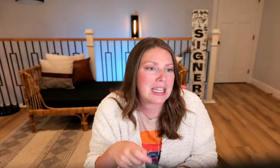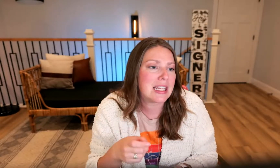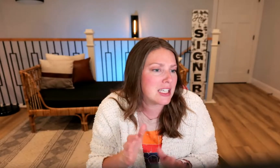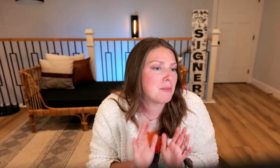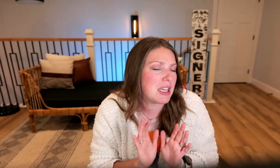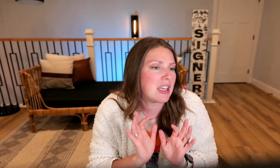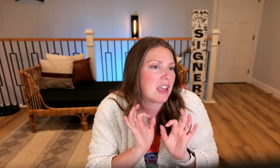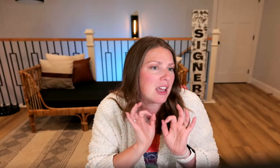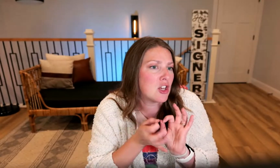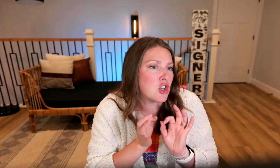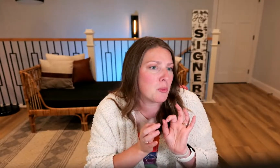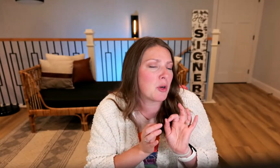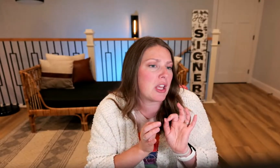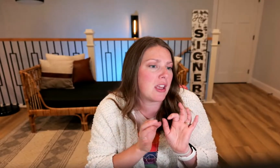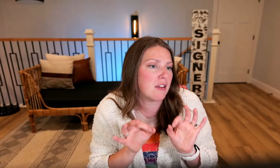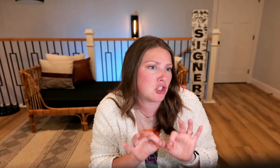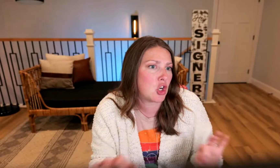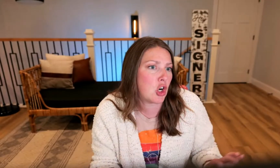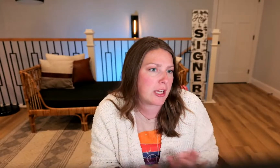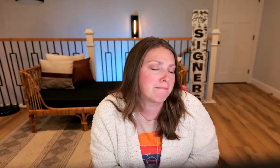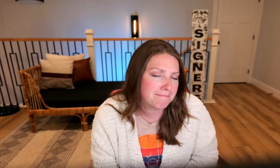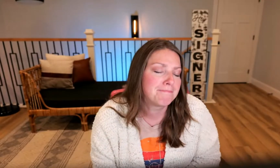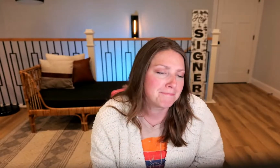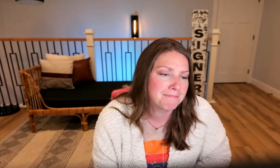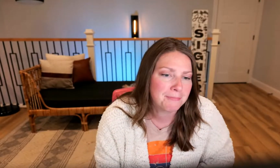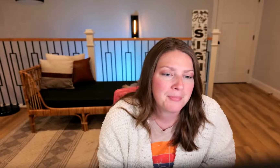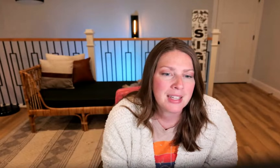need to be an interpreting degree.